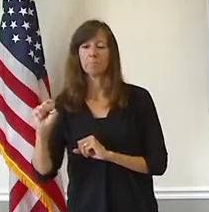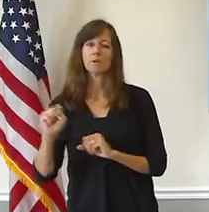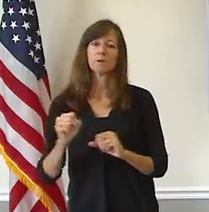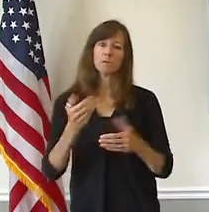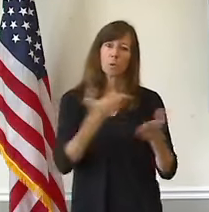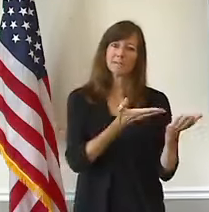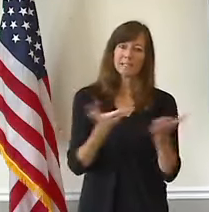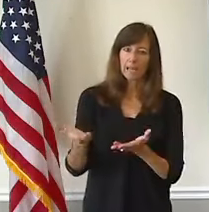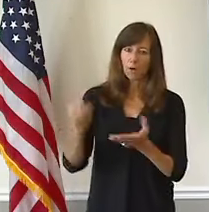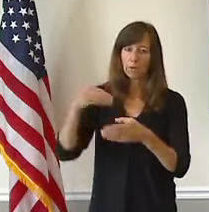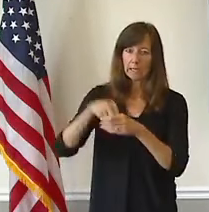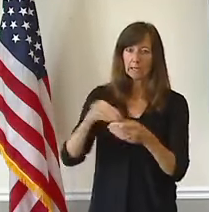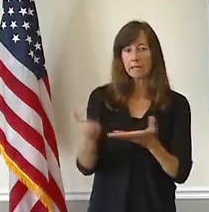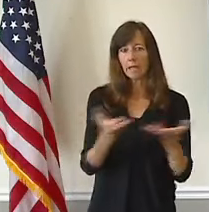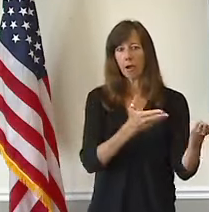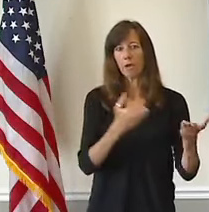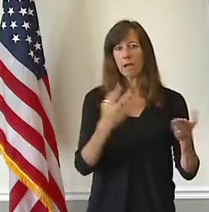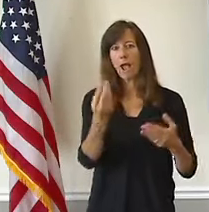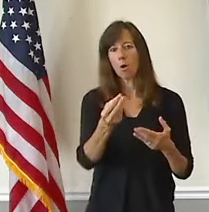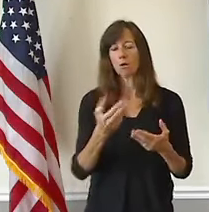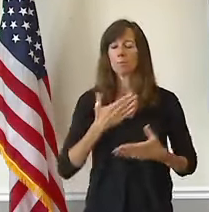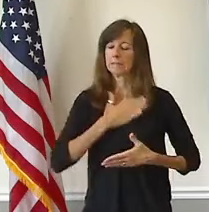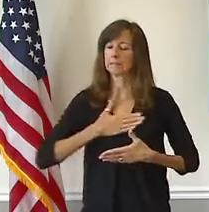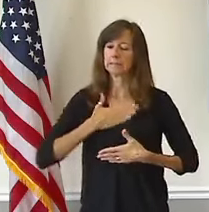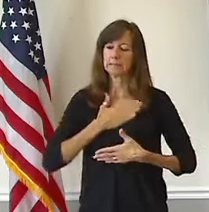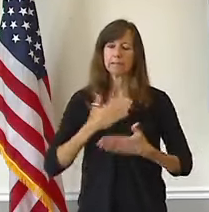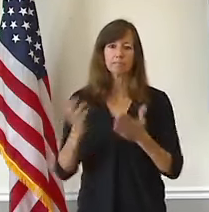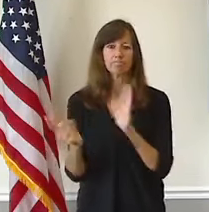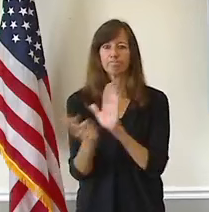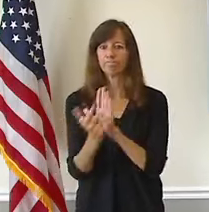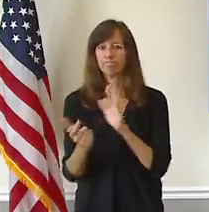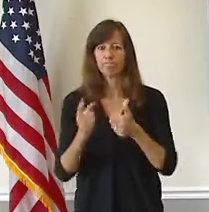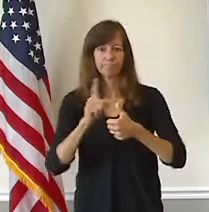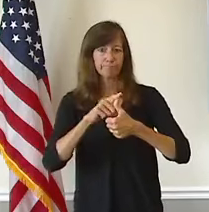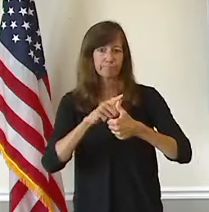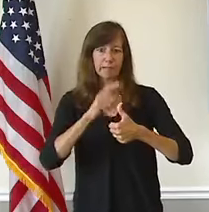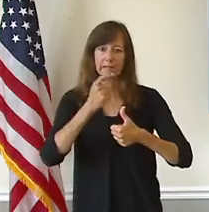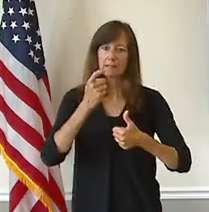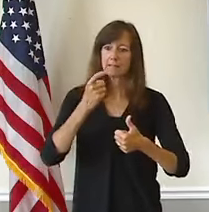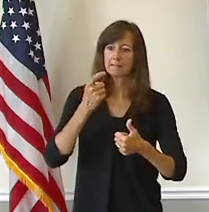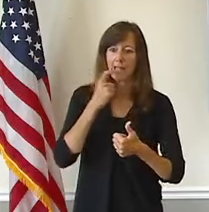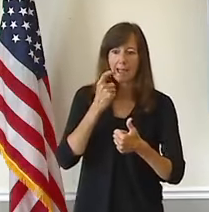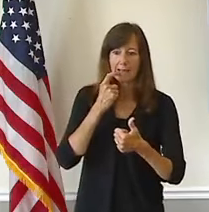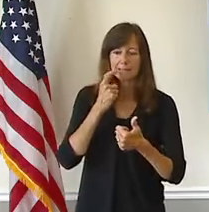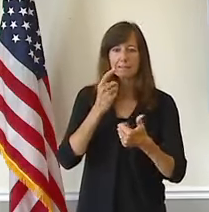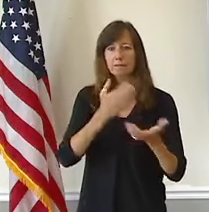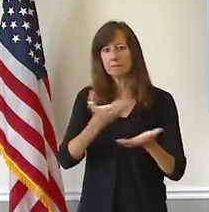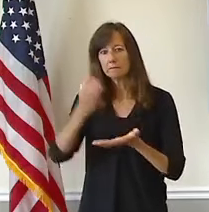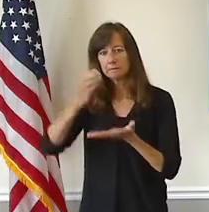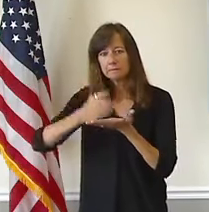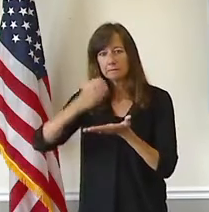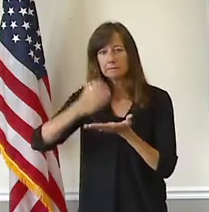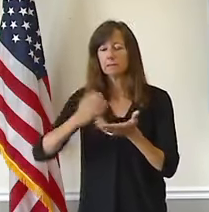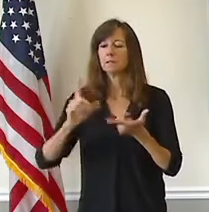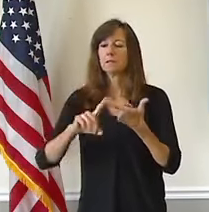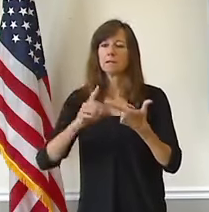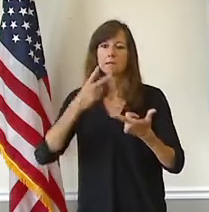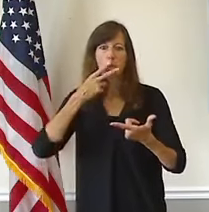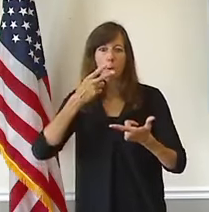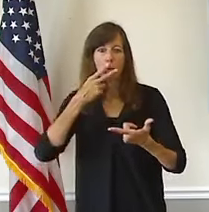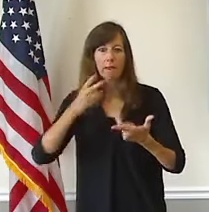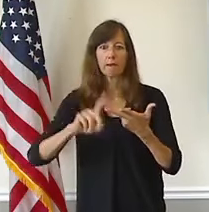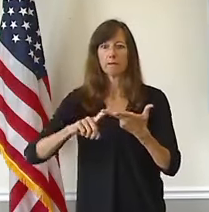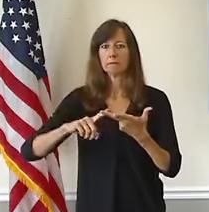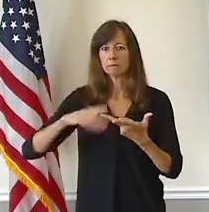And please, we can't have you bringing glass, smoking, or drinking alcohol on the site. That said, Secret Life of Pets, August 28th, nice night out.